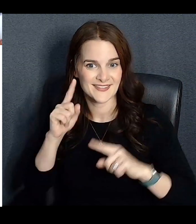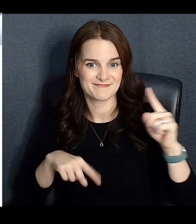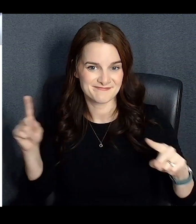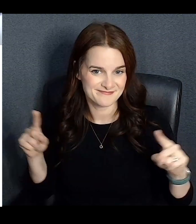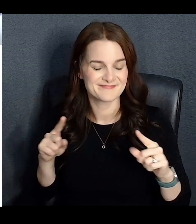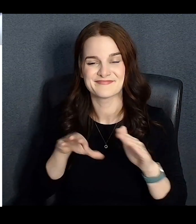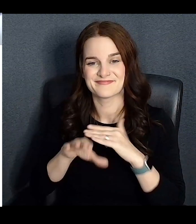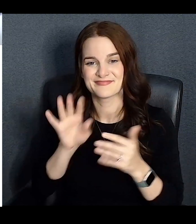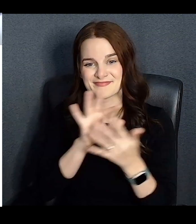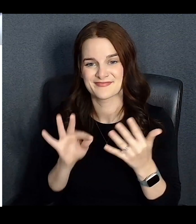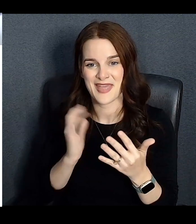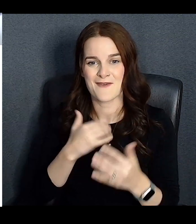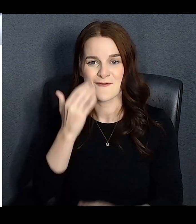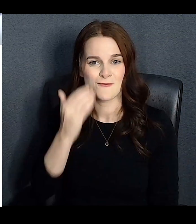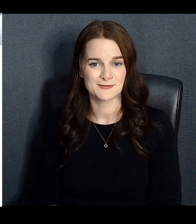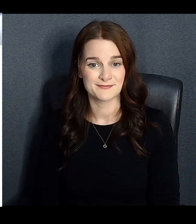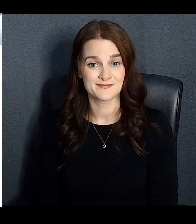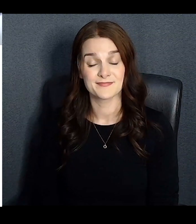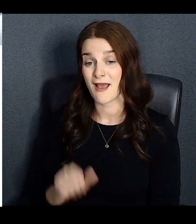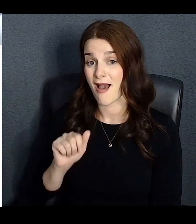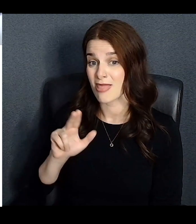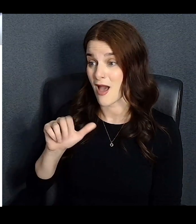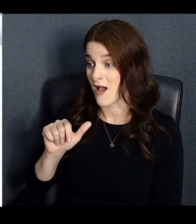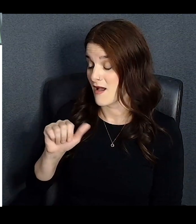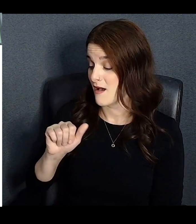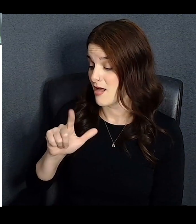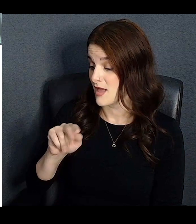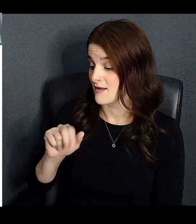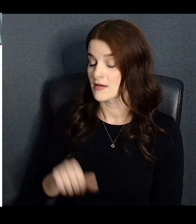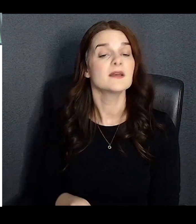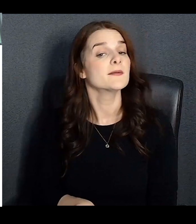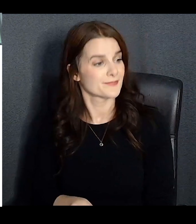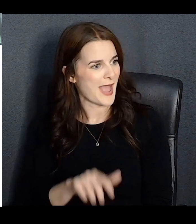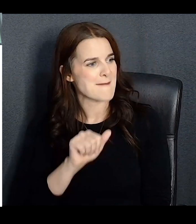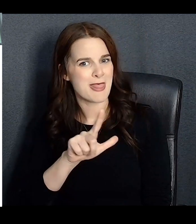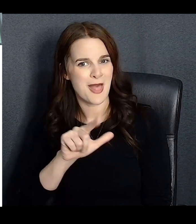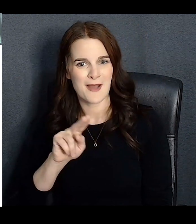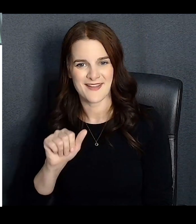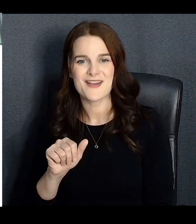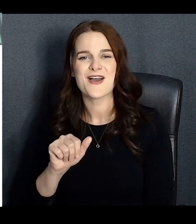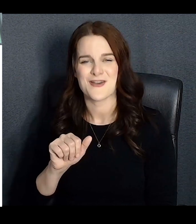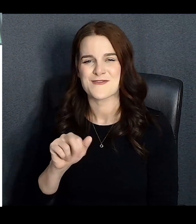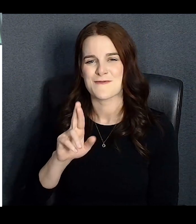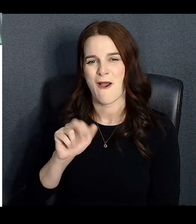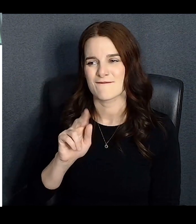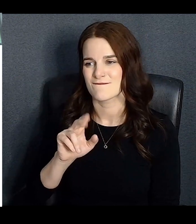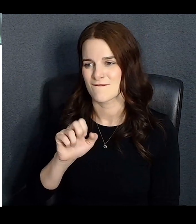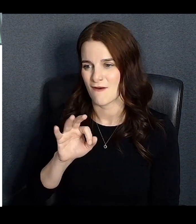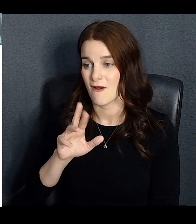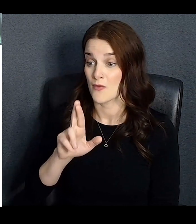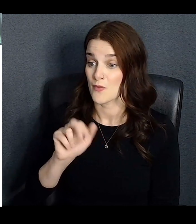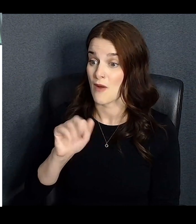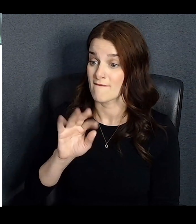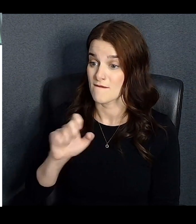a variety of accessibility features on our phones. And Alana. Yes, and my name is Alana Raffel. I'm an occupational therapist